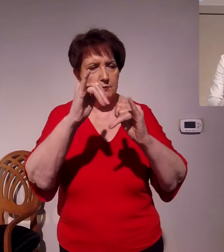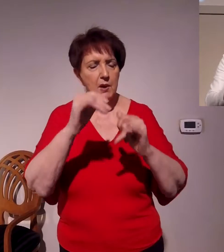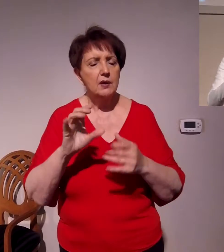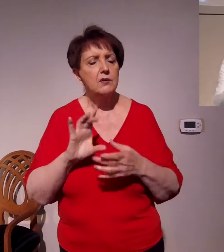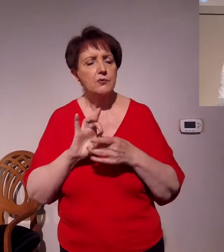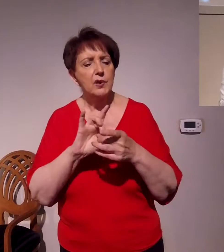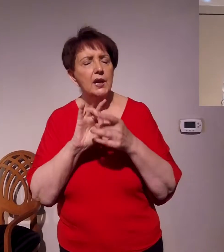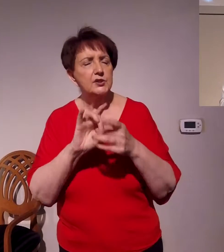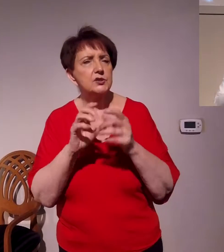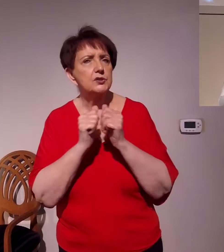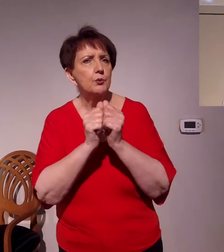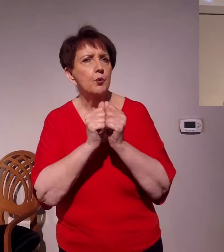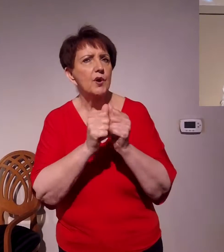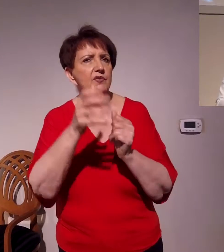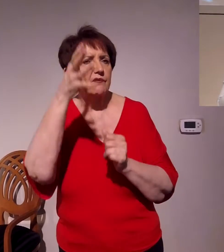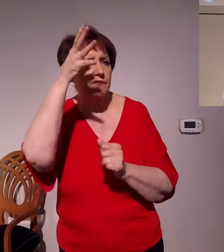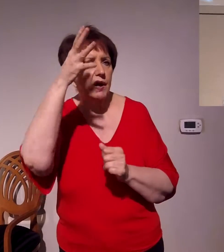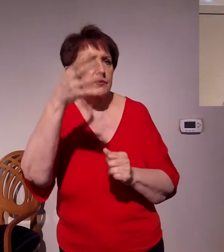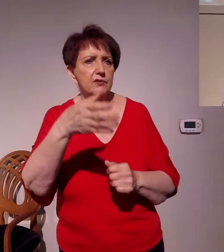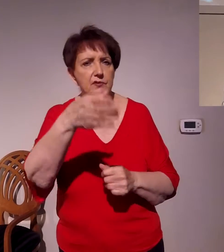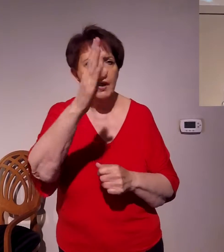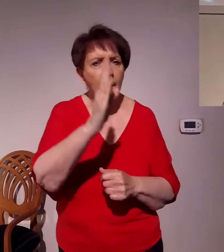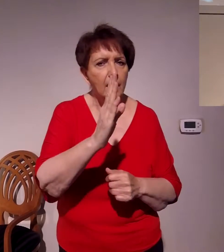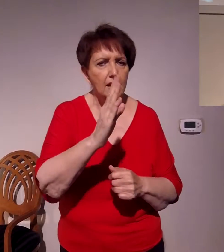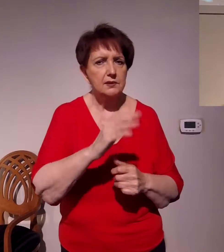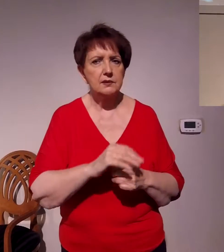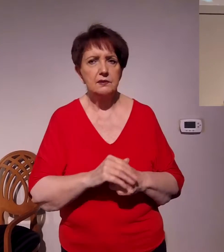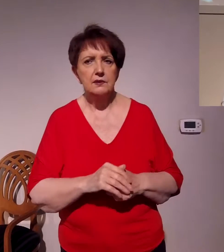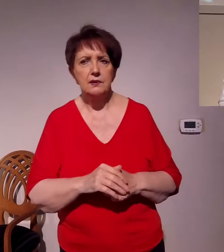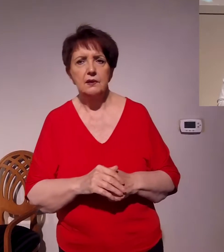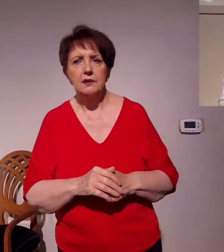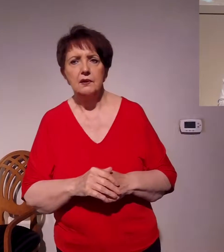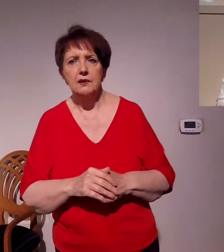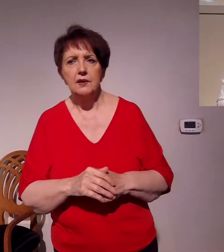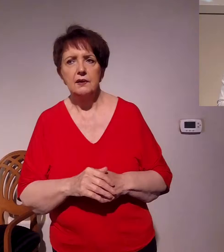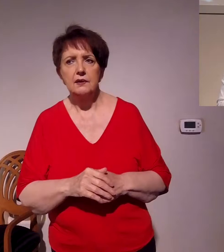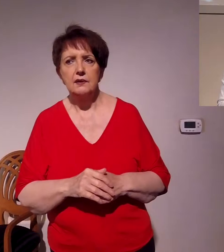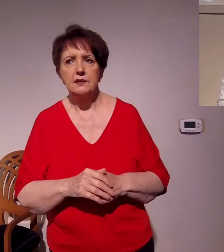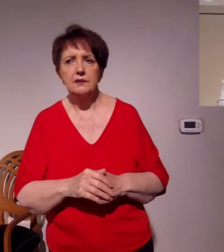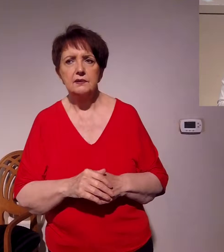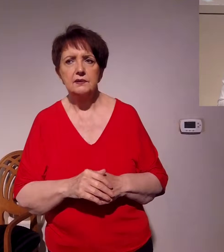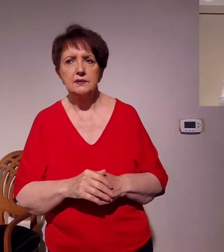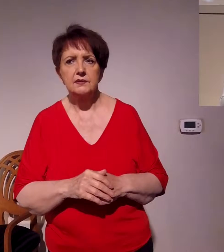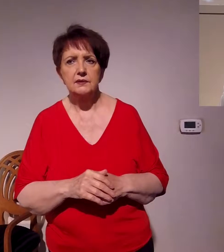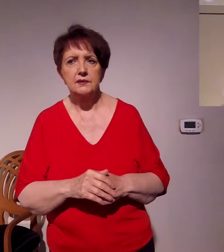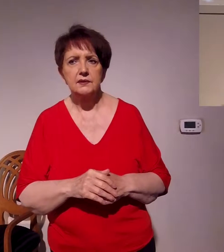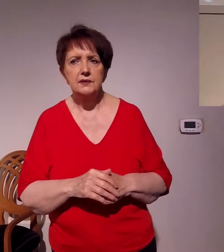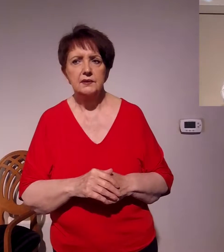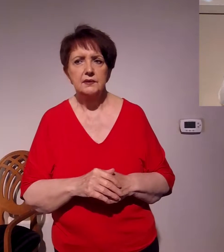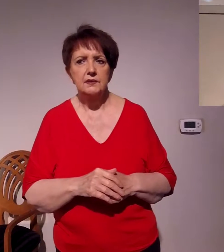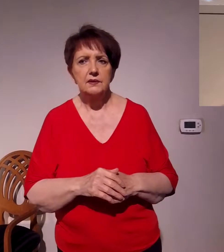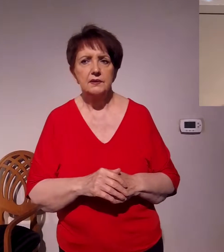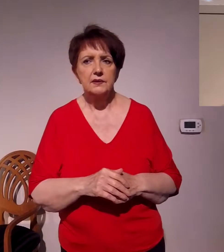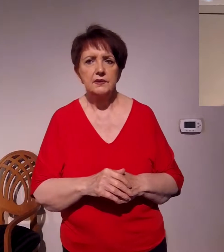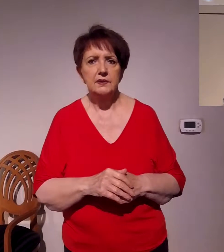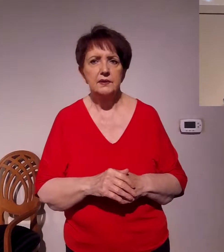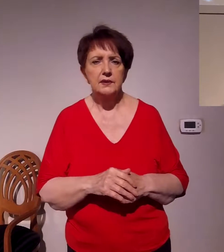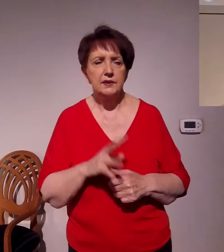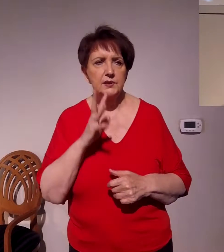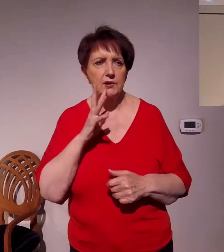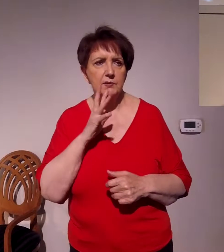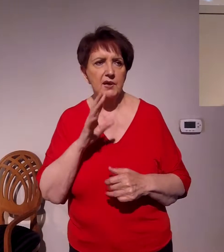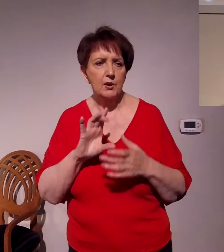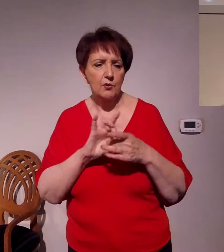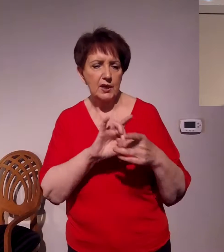this Father, this Mother, this God, life itself. And he didn't stop there. He talked about our relationship with one